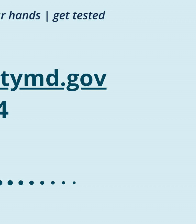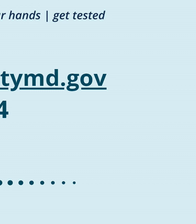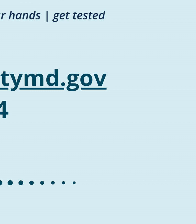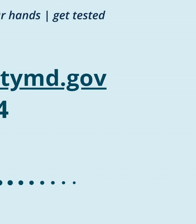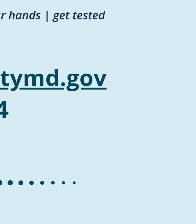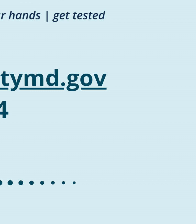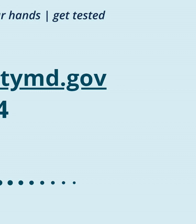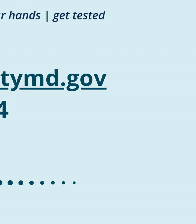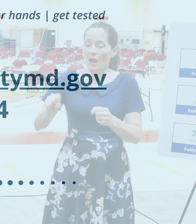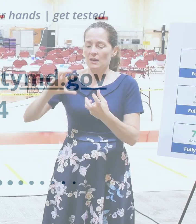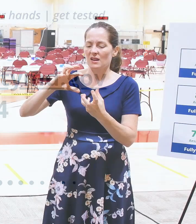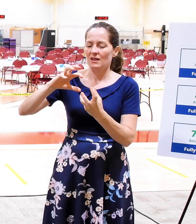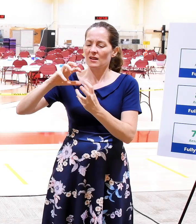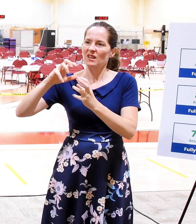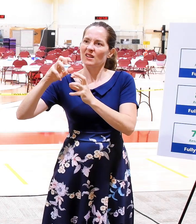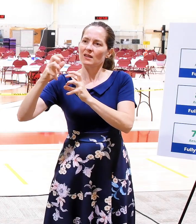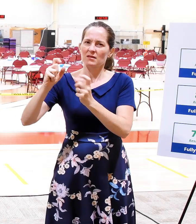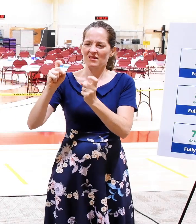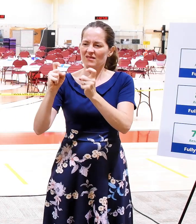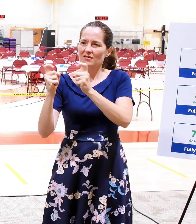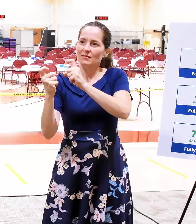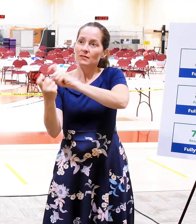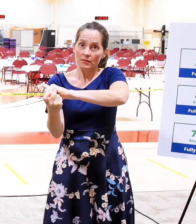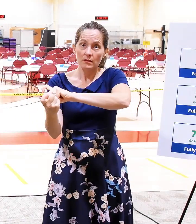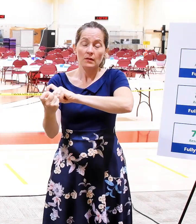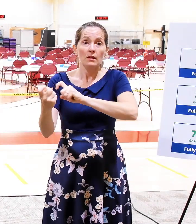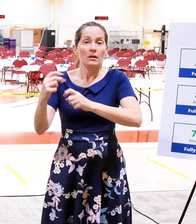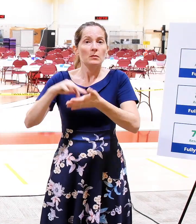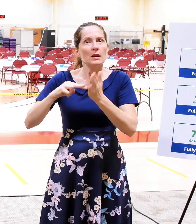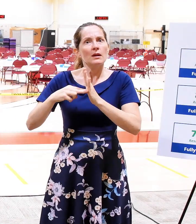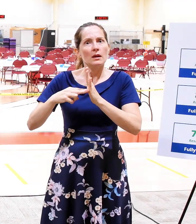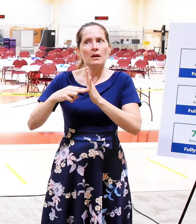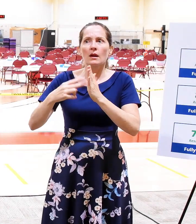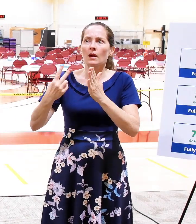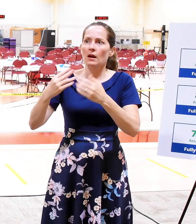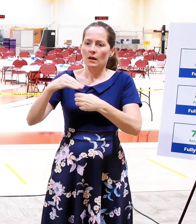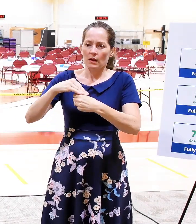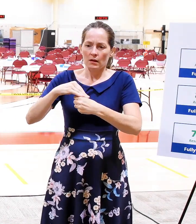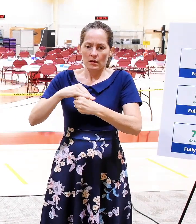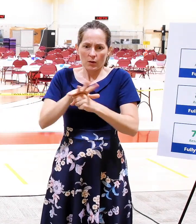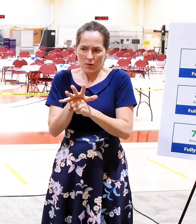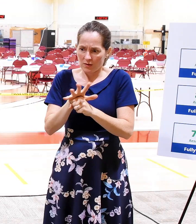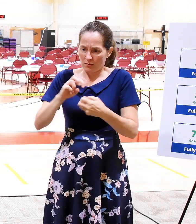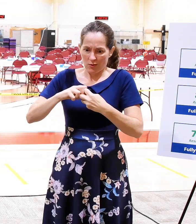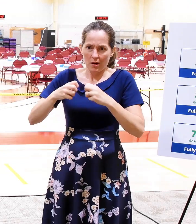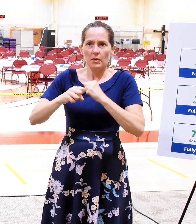draw out this public health crisis and cause lives.